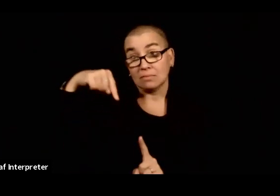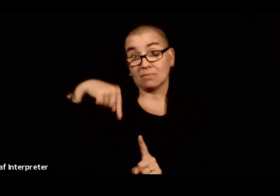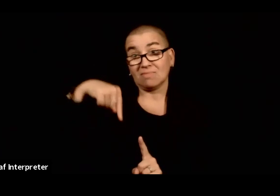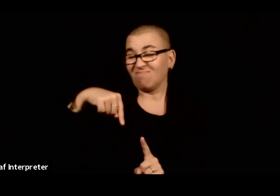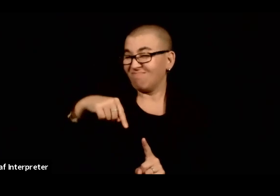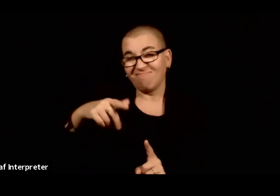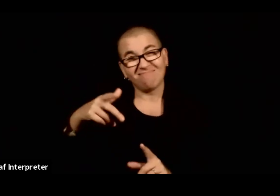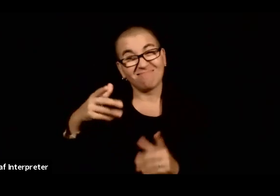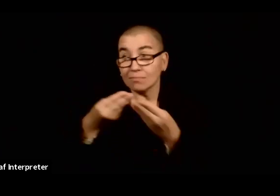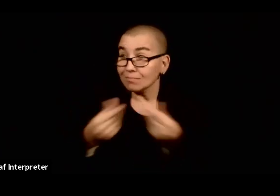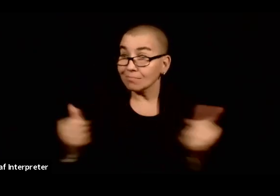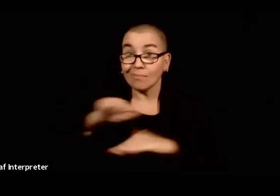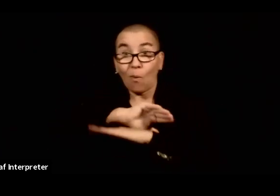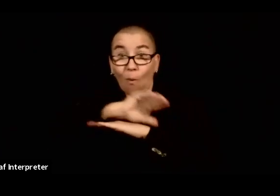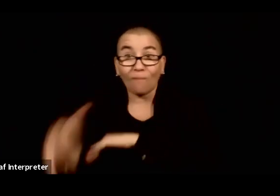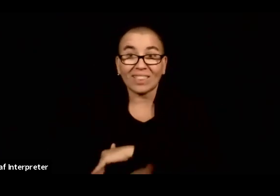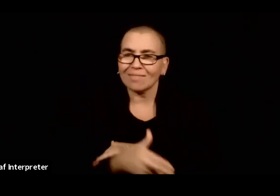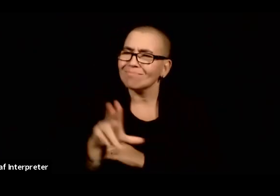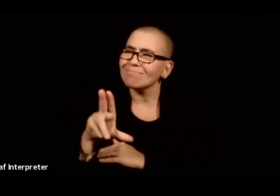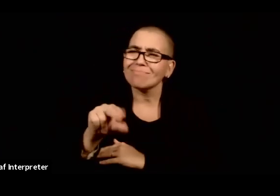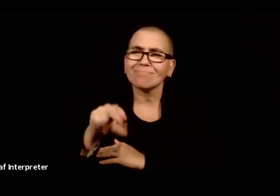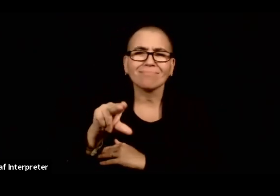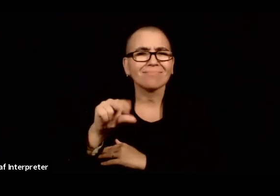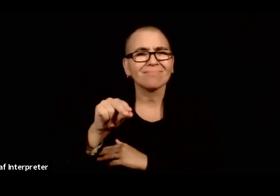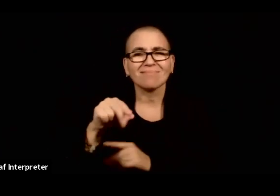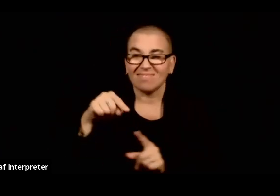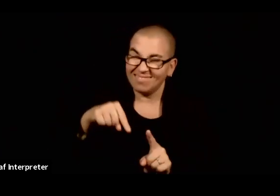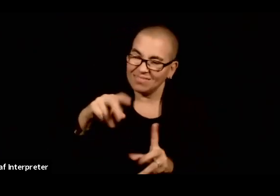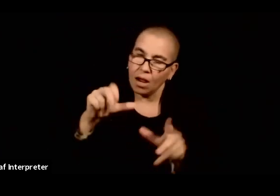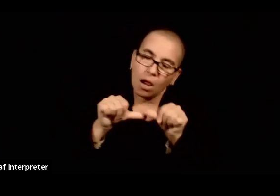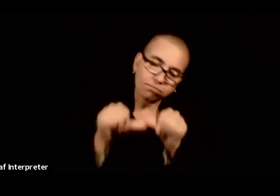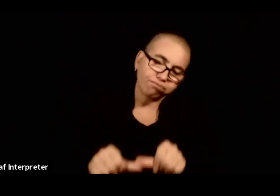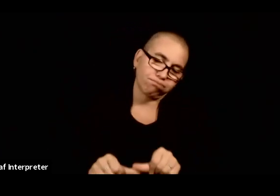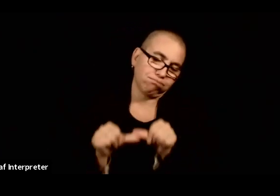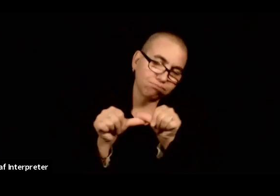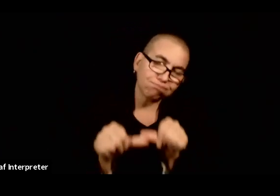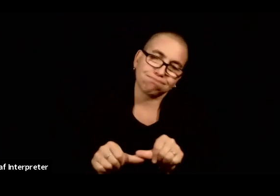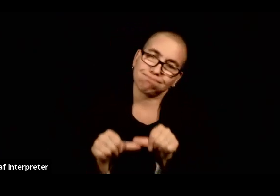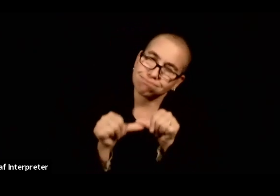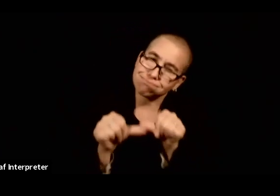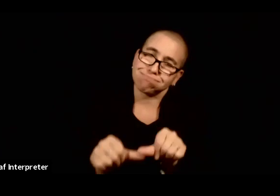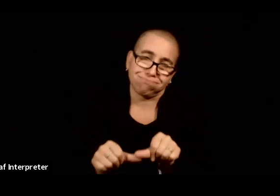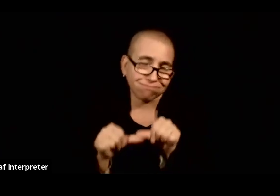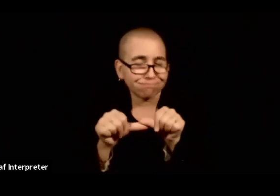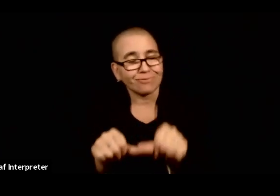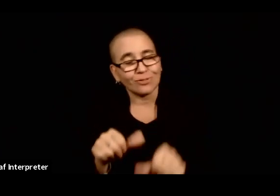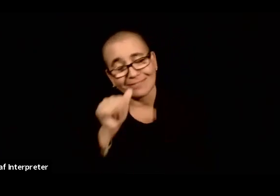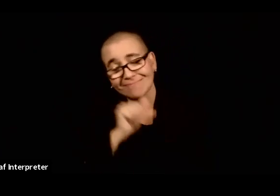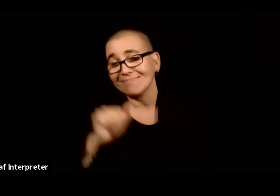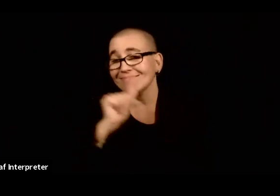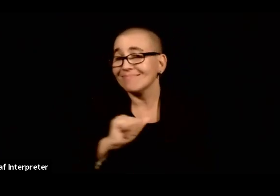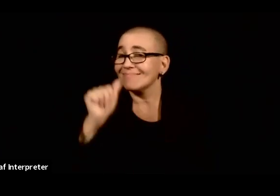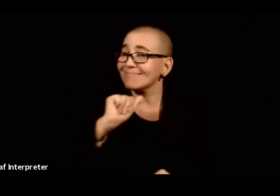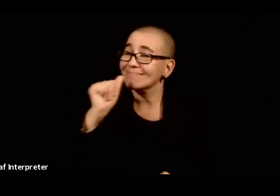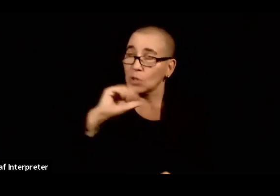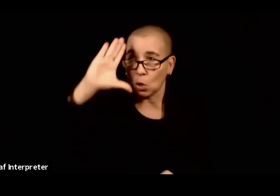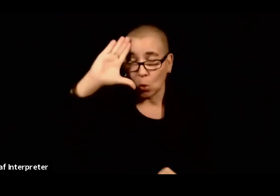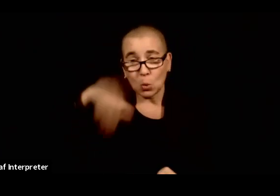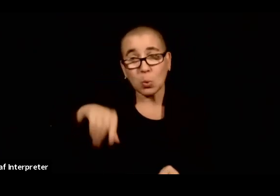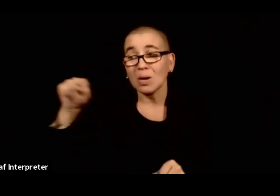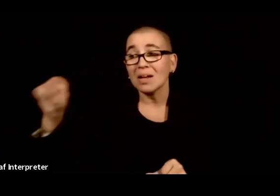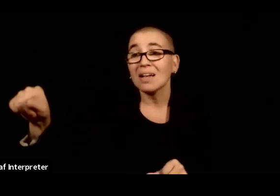the earlier questions, the spike in COVID-19. But we also know that loneliness and isolation are serious health